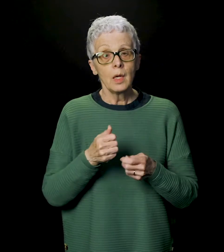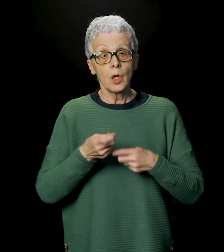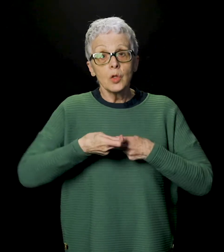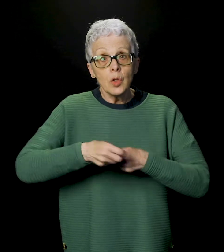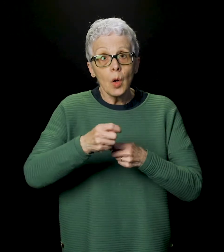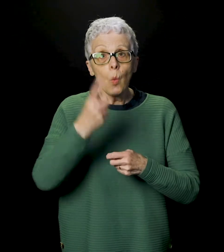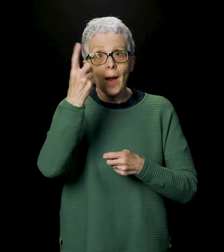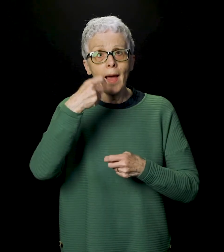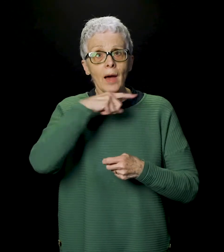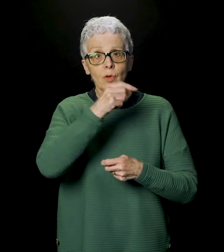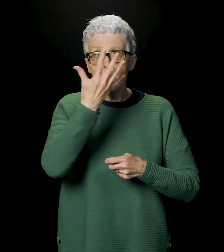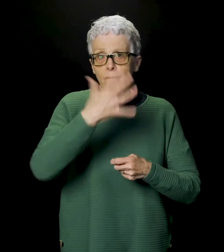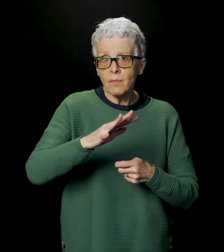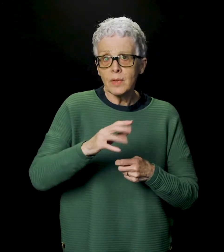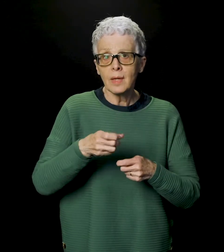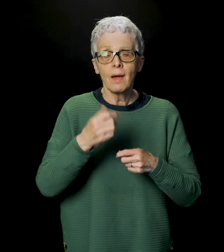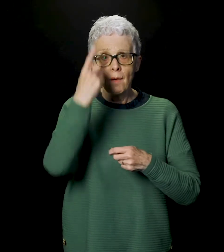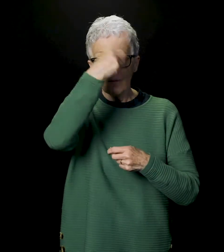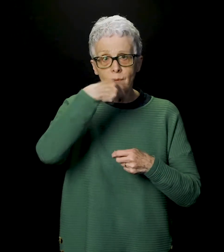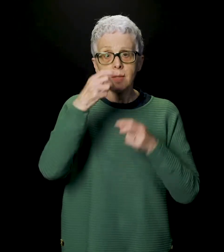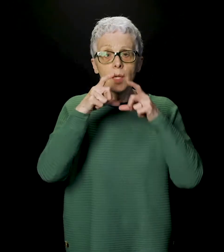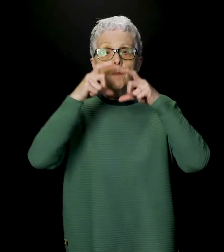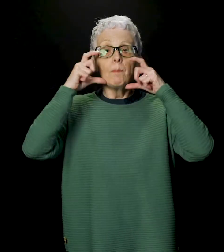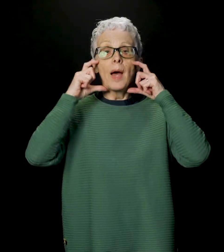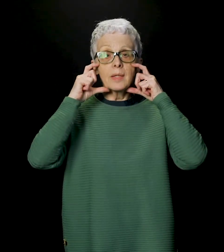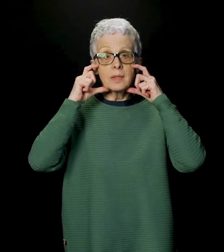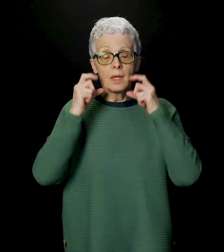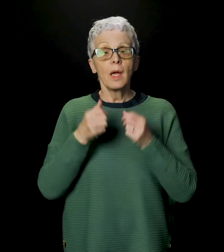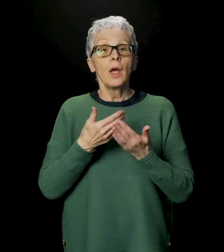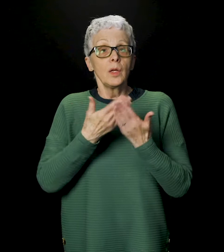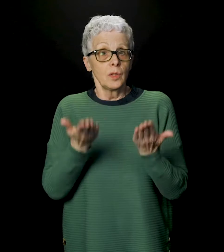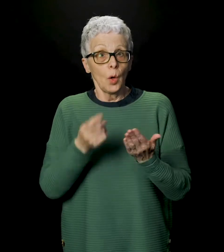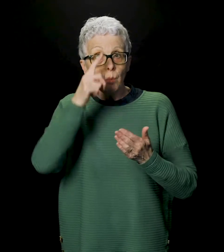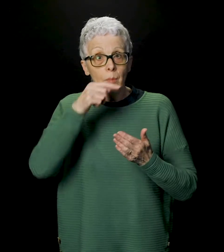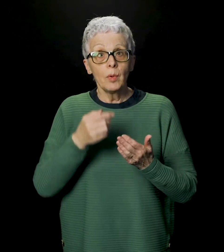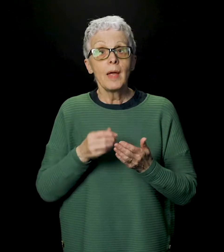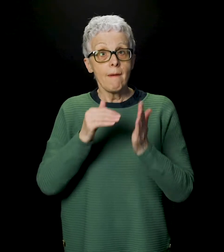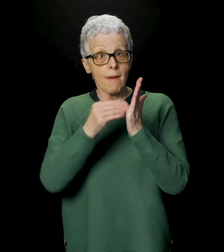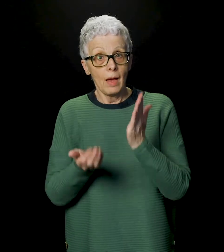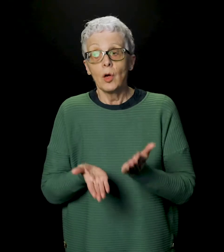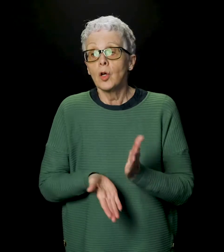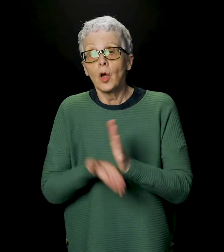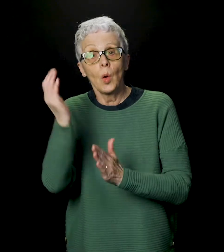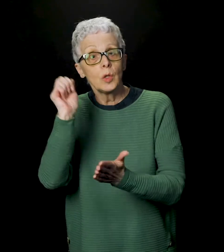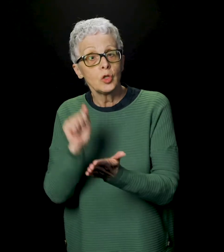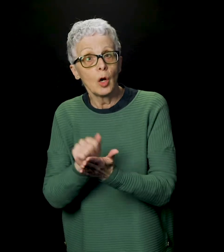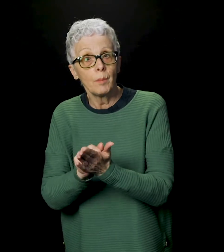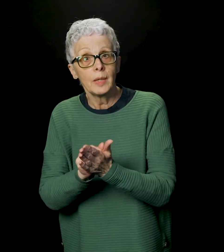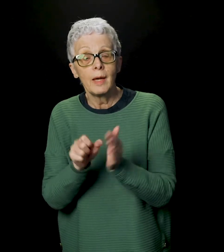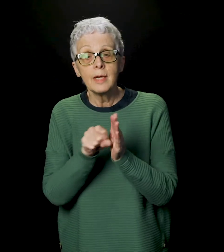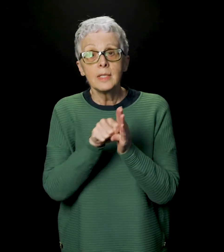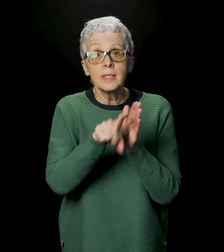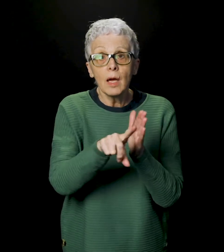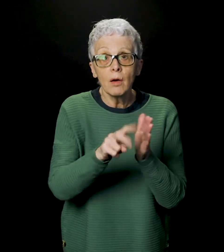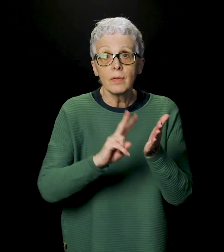around about 150 face masks in the end, allowing people to go to the shops, go to the market, sell their vegetables